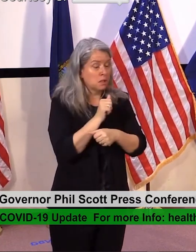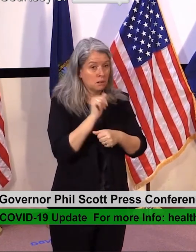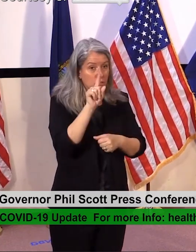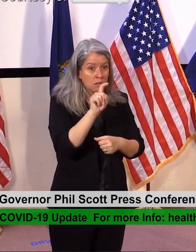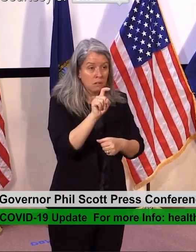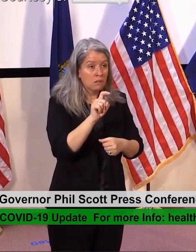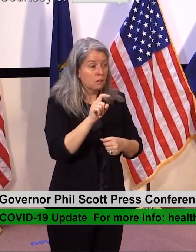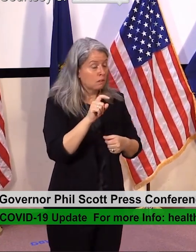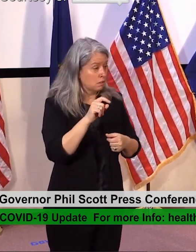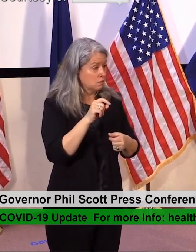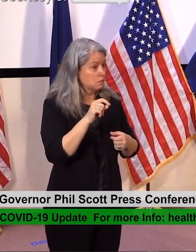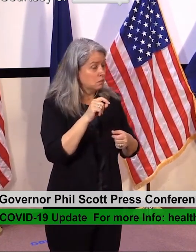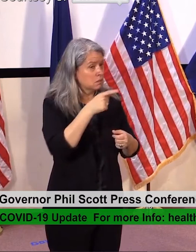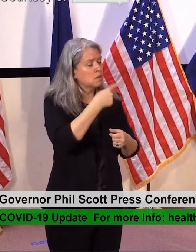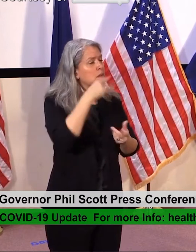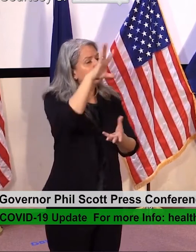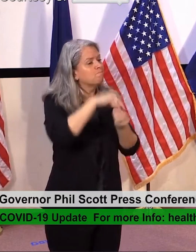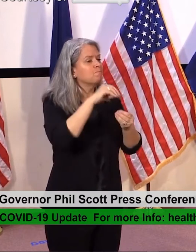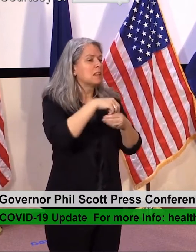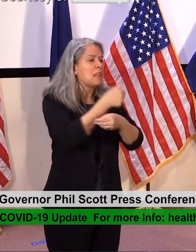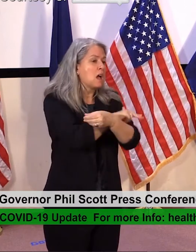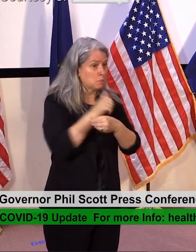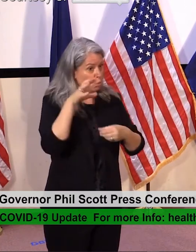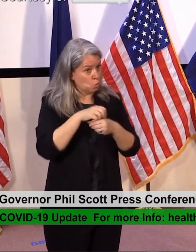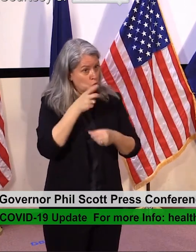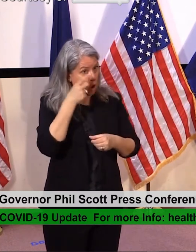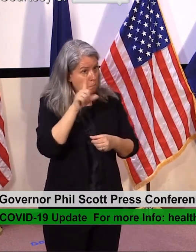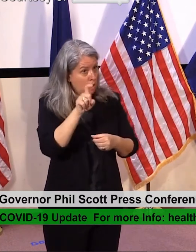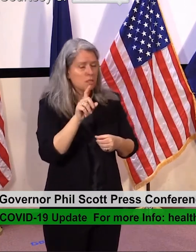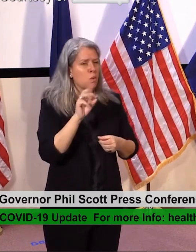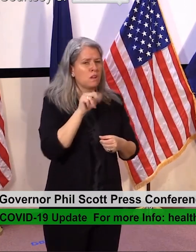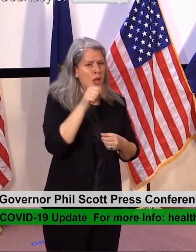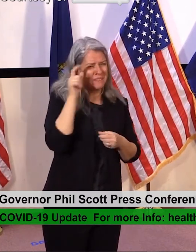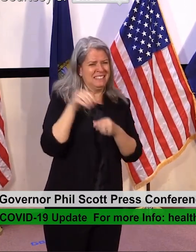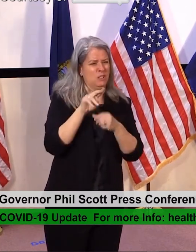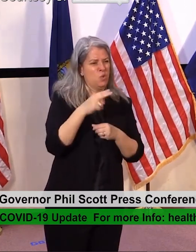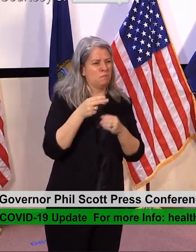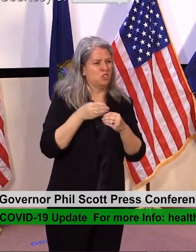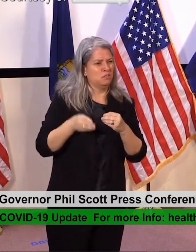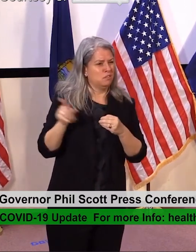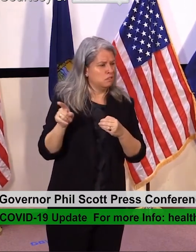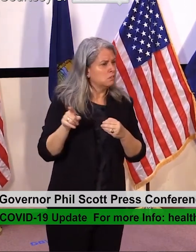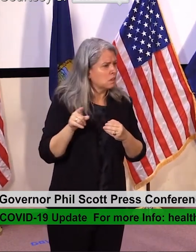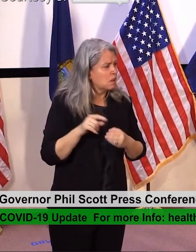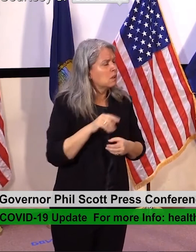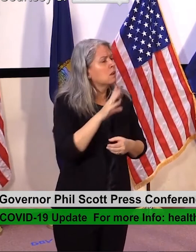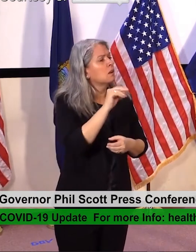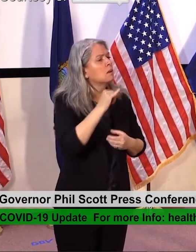the Dartmouth numbers are in the total numbers that get reported. And the follow-up question would be